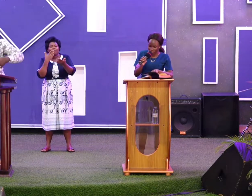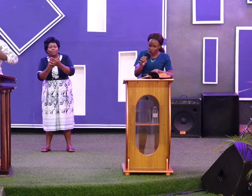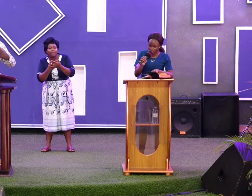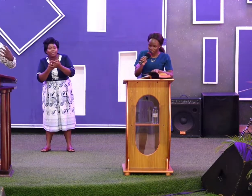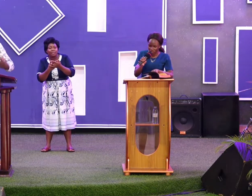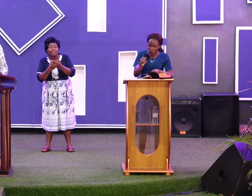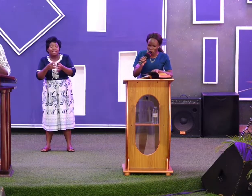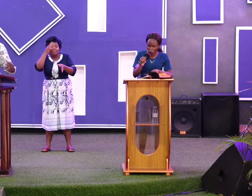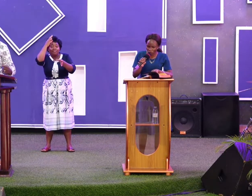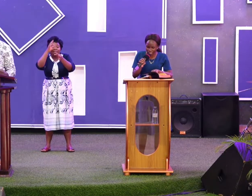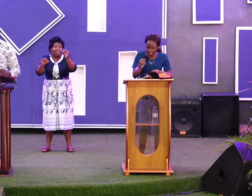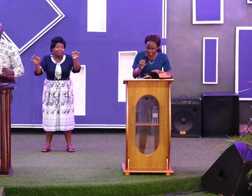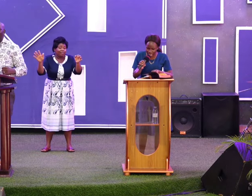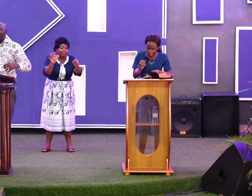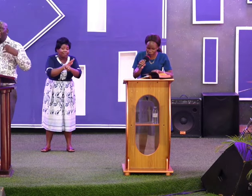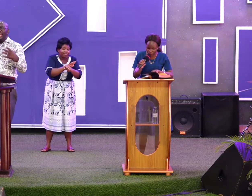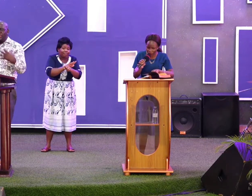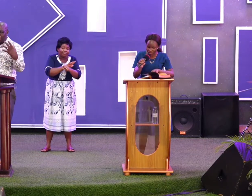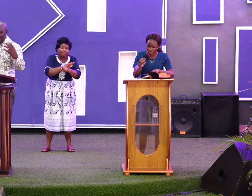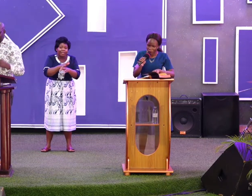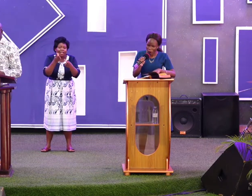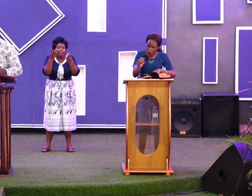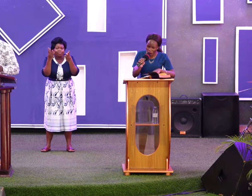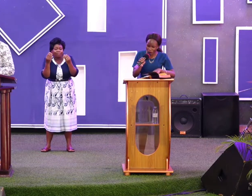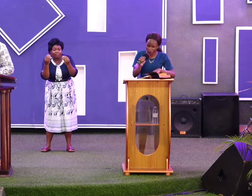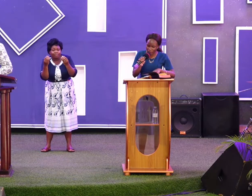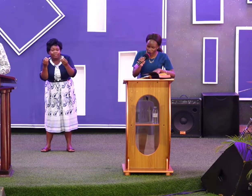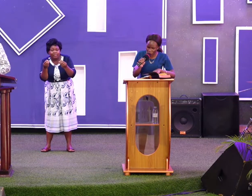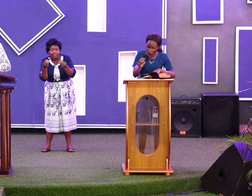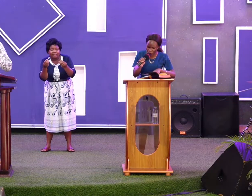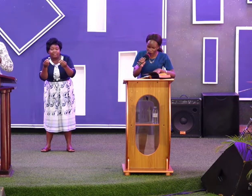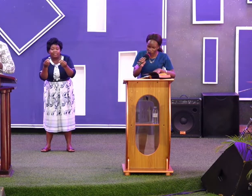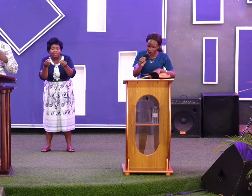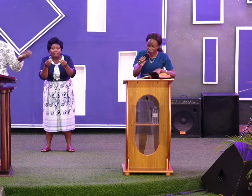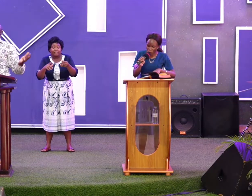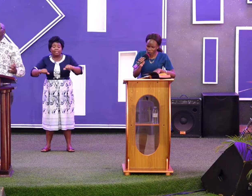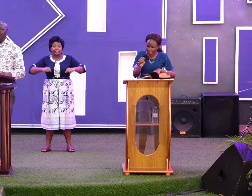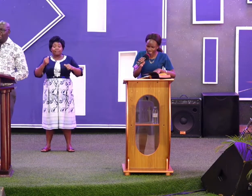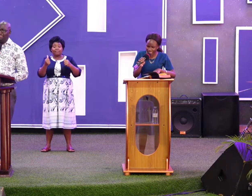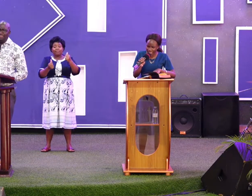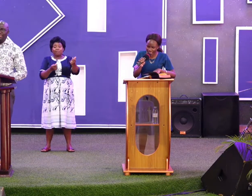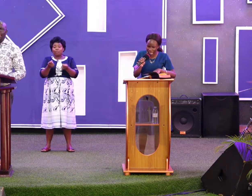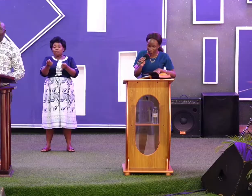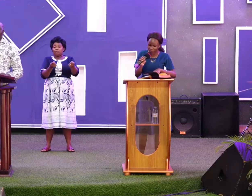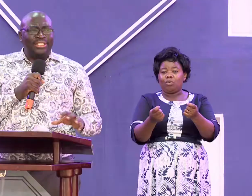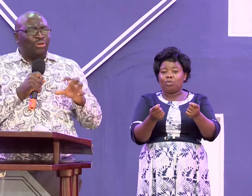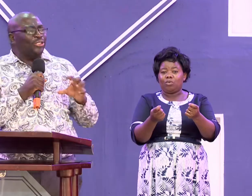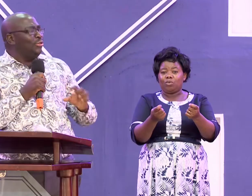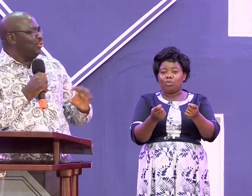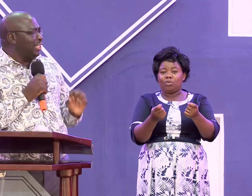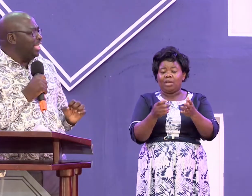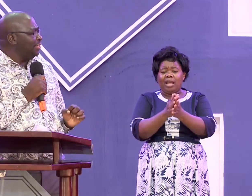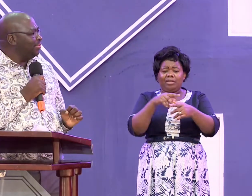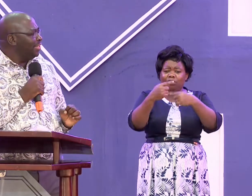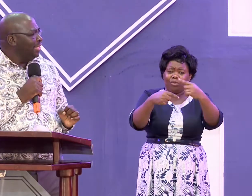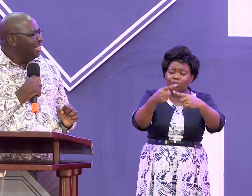Obulungi. Faithfulness. Okukkiriza. Gentleness. Obuwombeefu. Self-control. Okwegendereza. And it goes